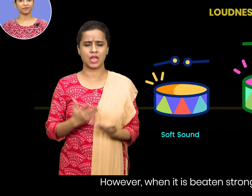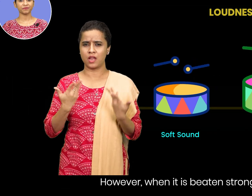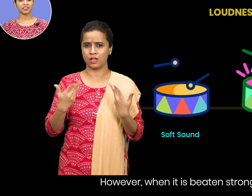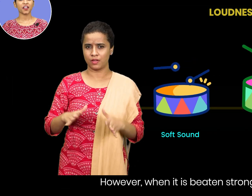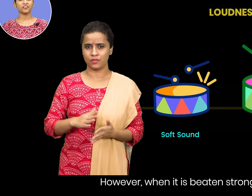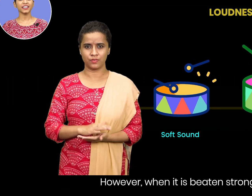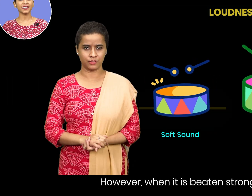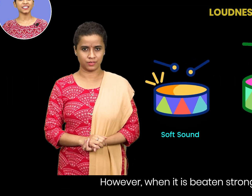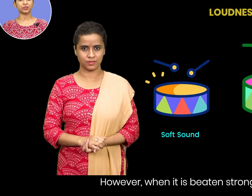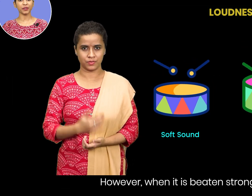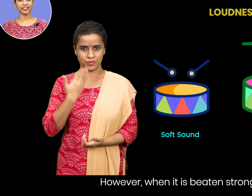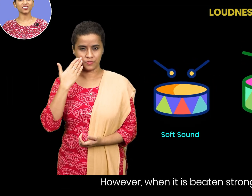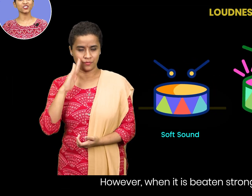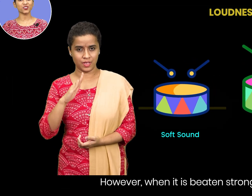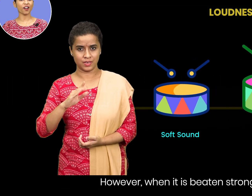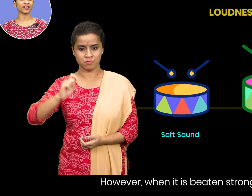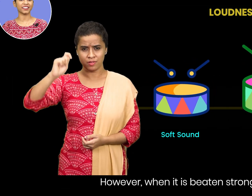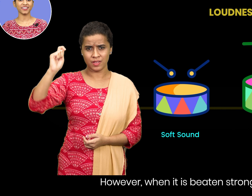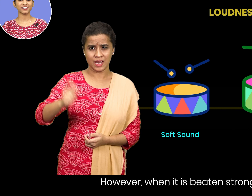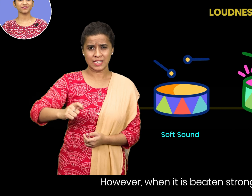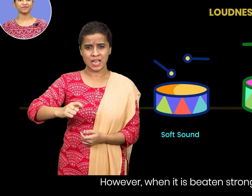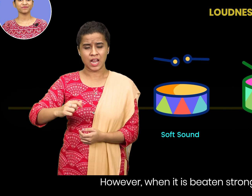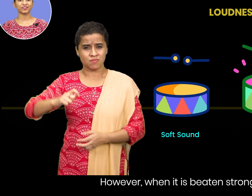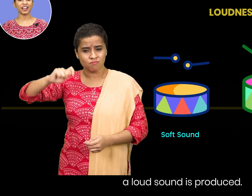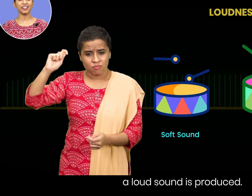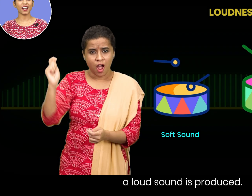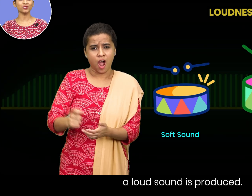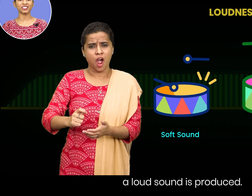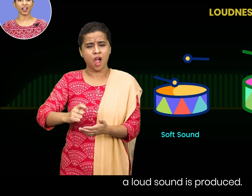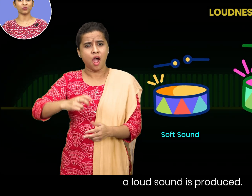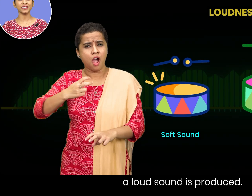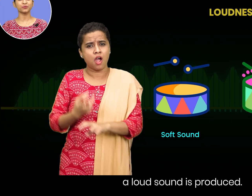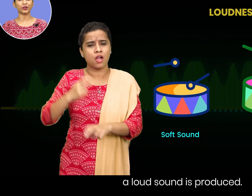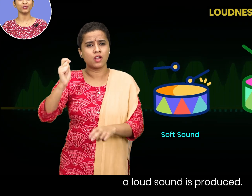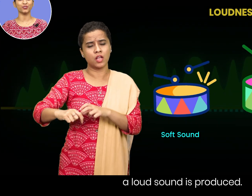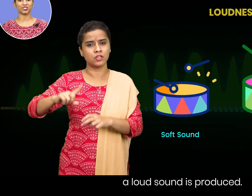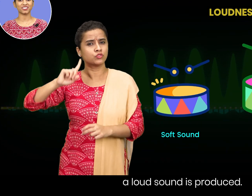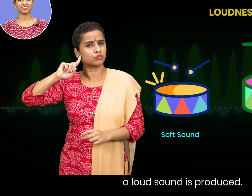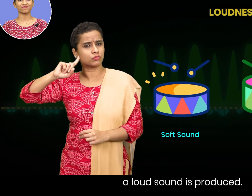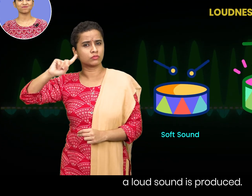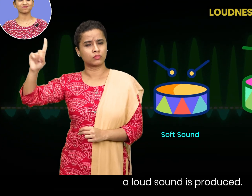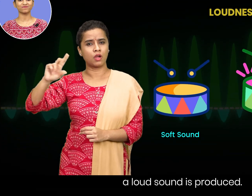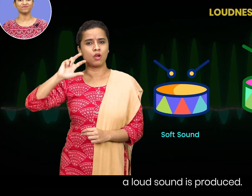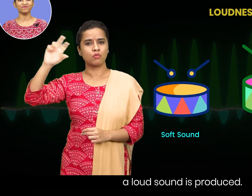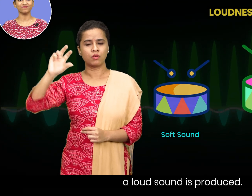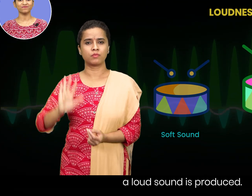However, when it is beaten strongly, a loud sound is produced.